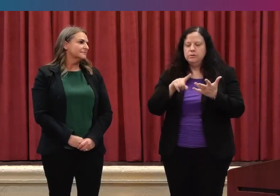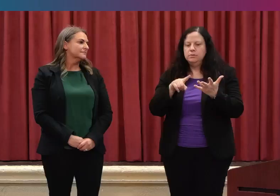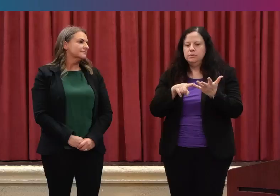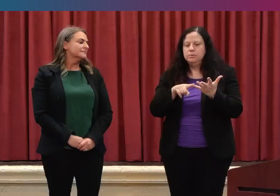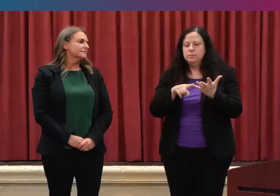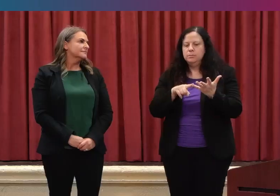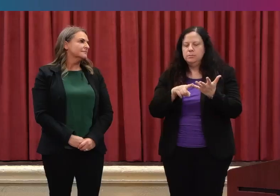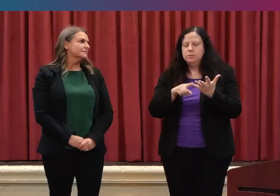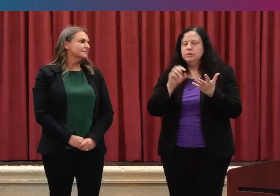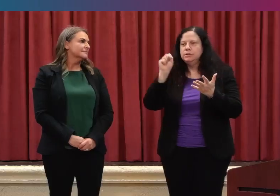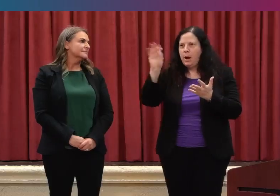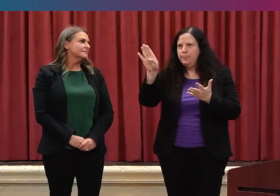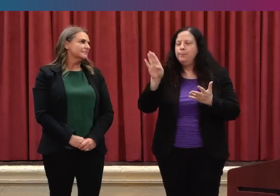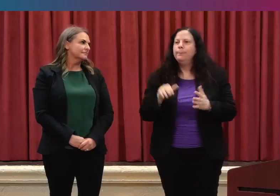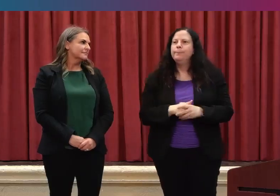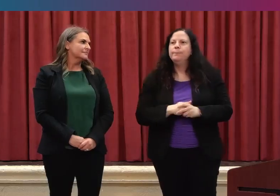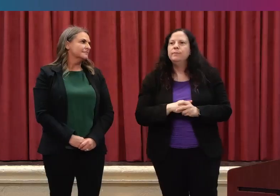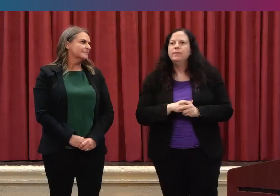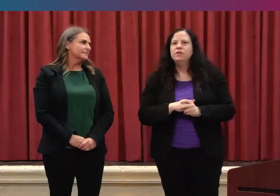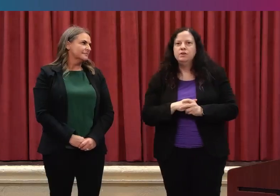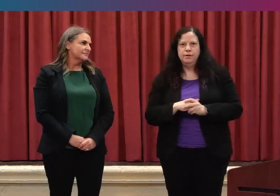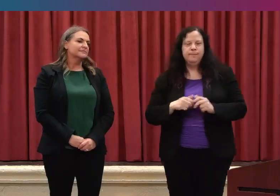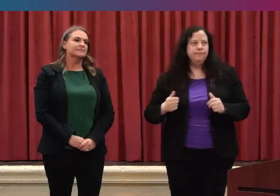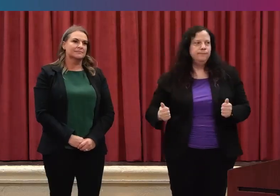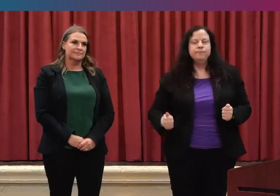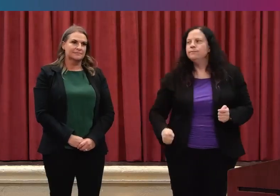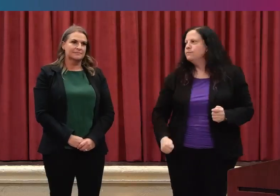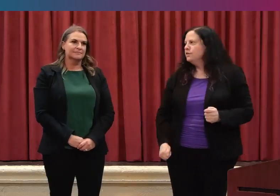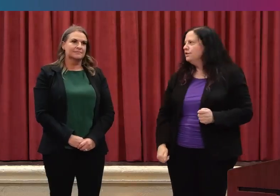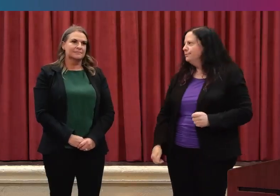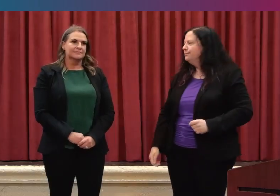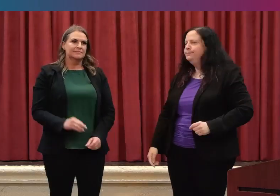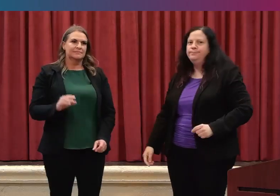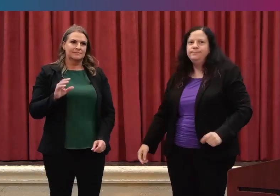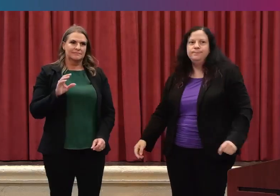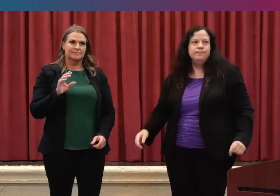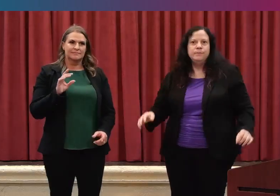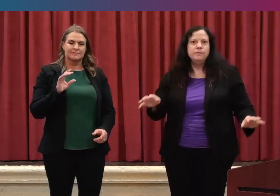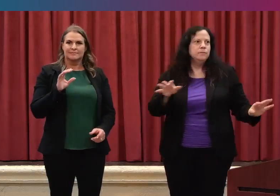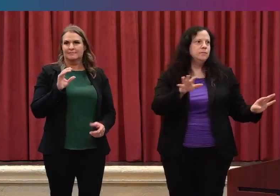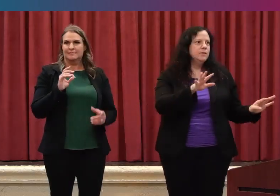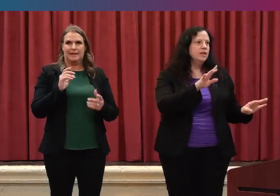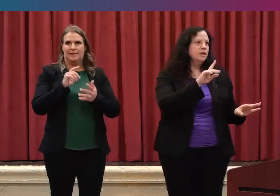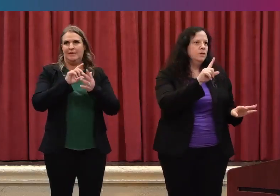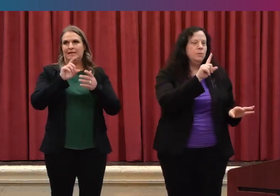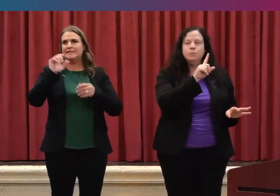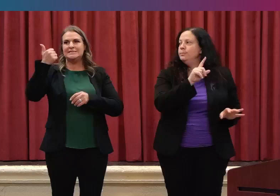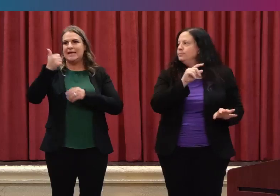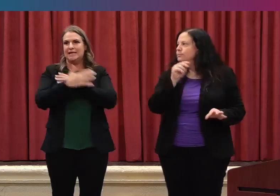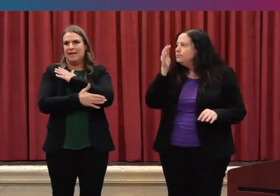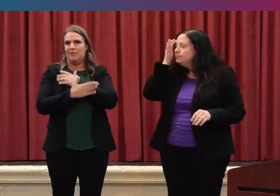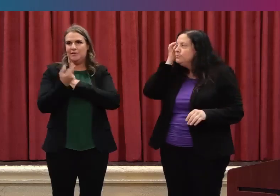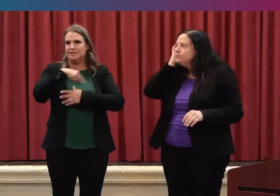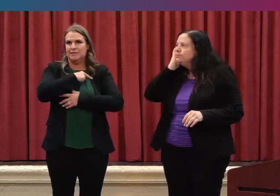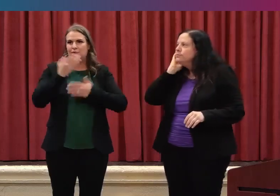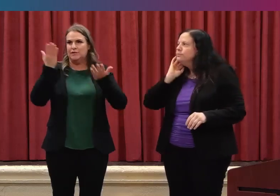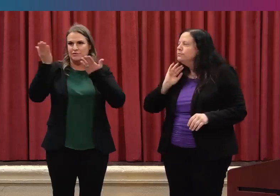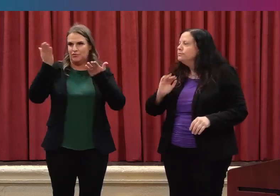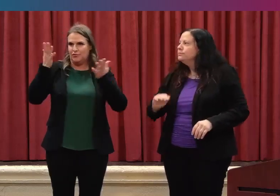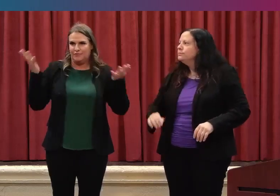Cody, Tri-County GLAD, and Santa Barbara, Inyo Mano, and San Bernardino. There's 10